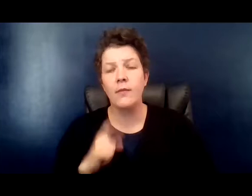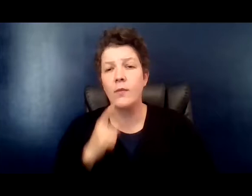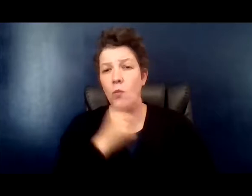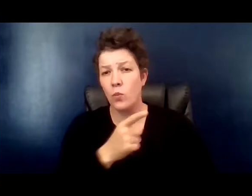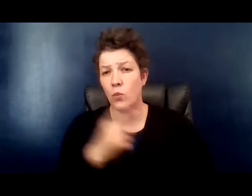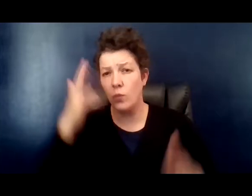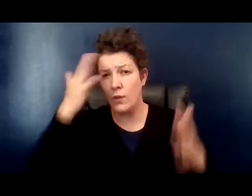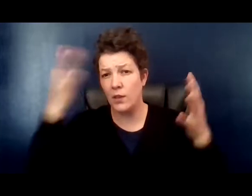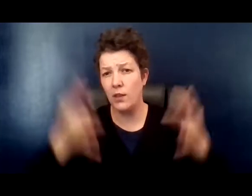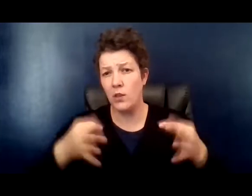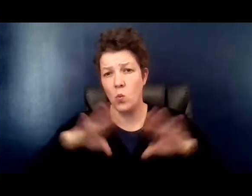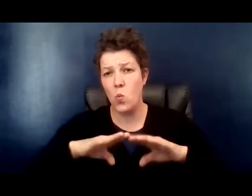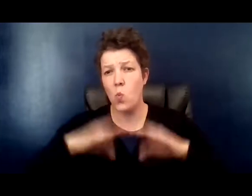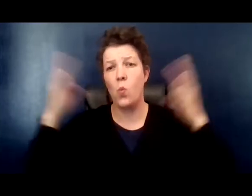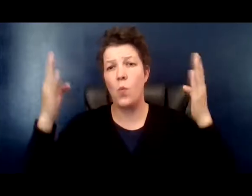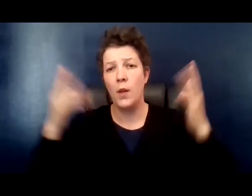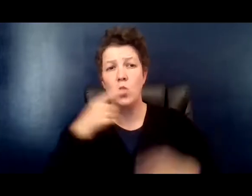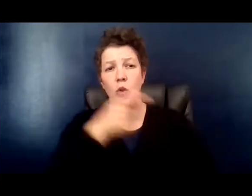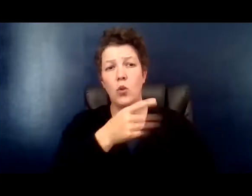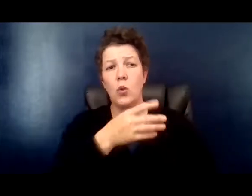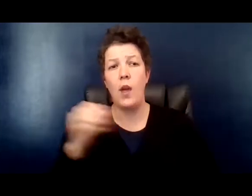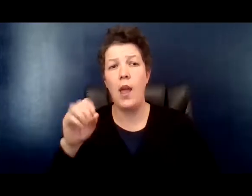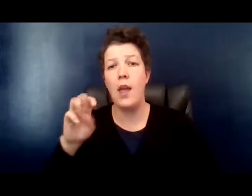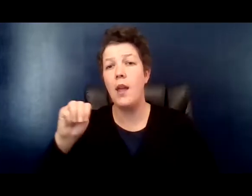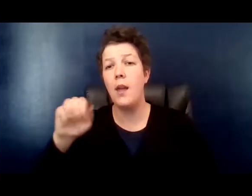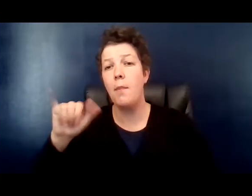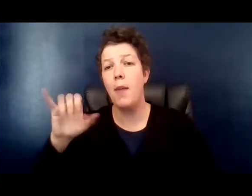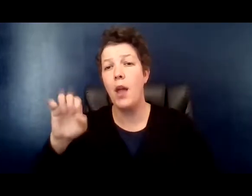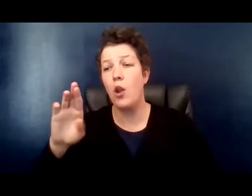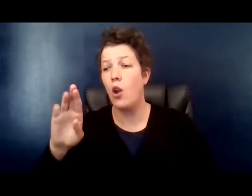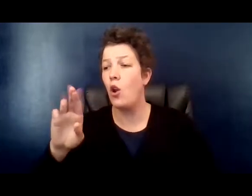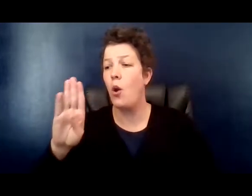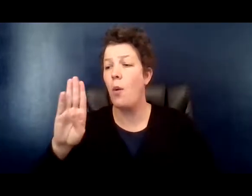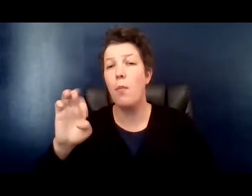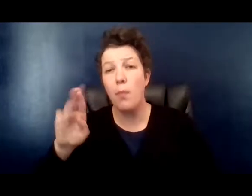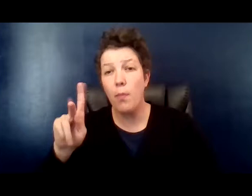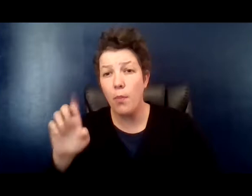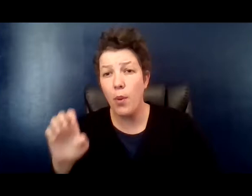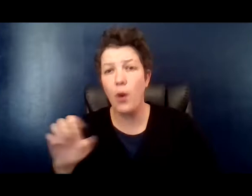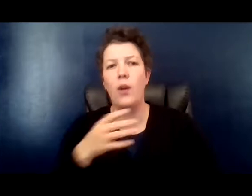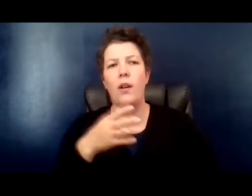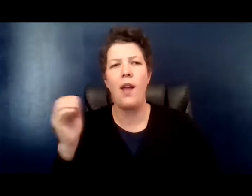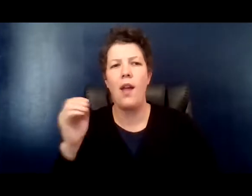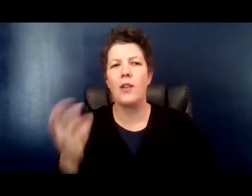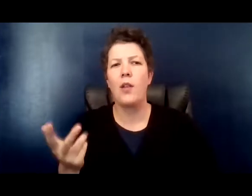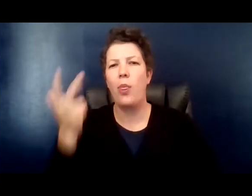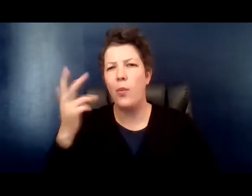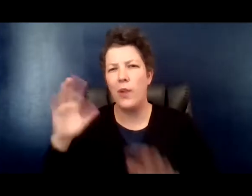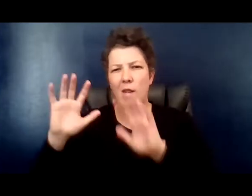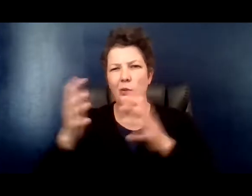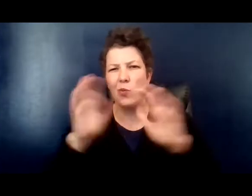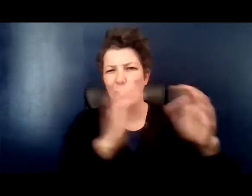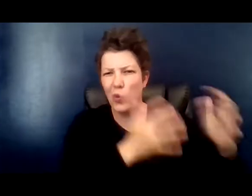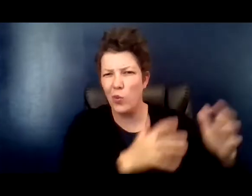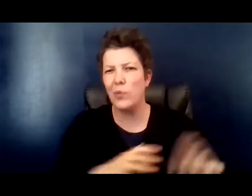force that you and Mayor Burke and the 3 other large counties and municipalities in the state recently entered? And why is there such a disconnect between